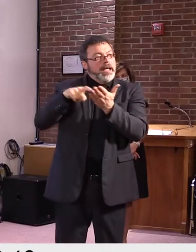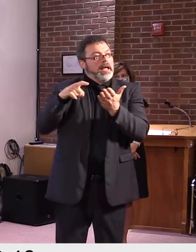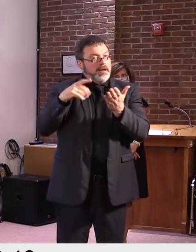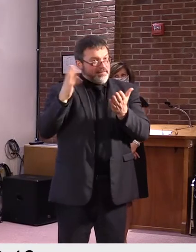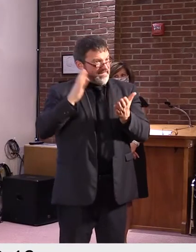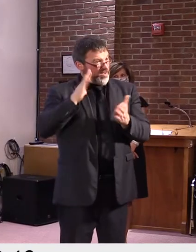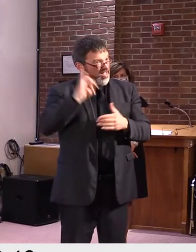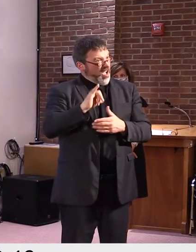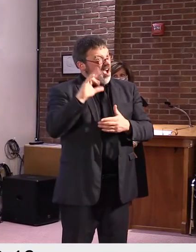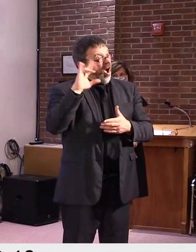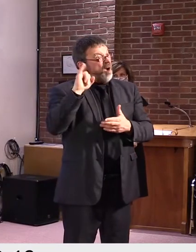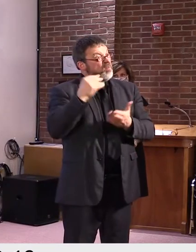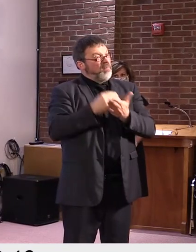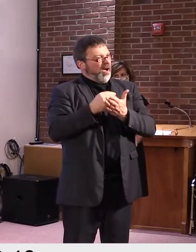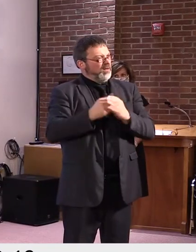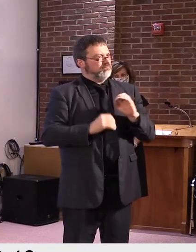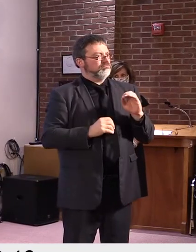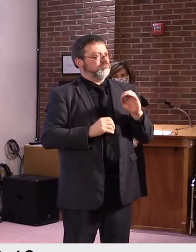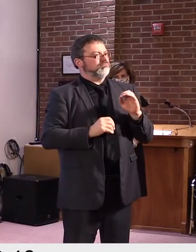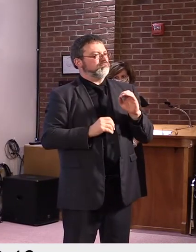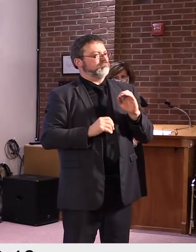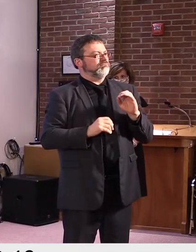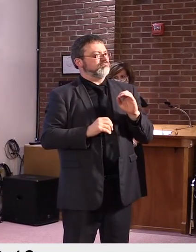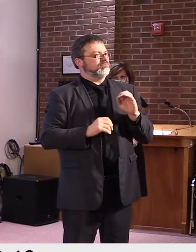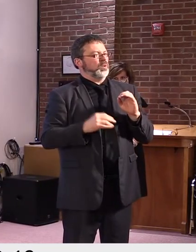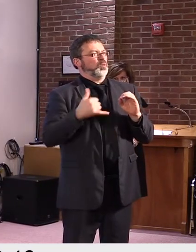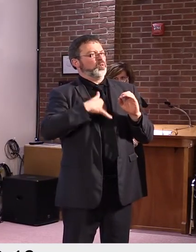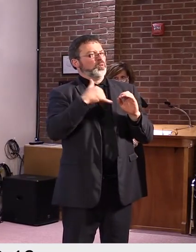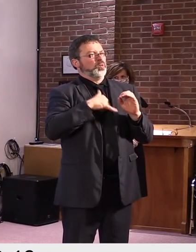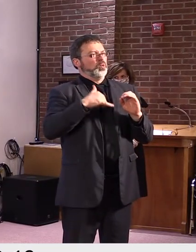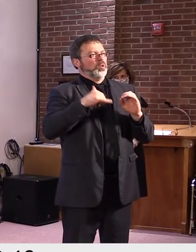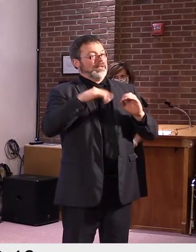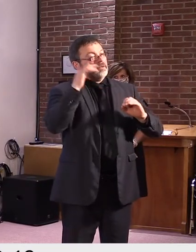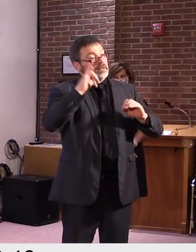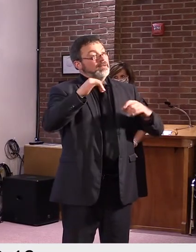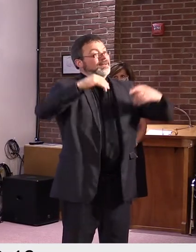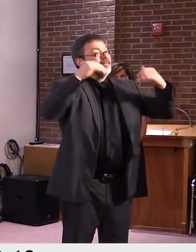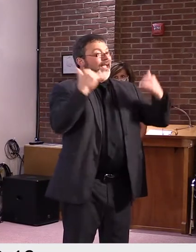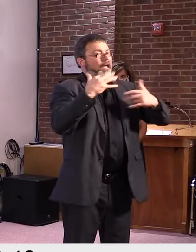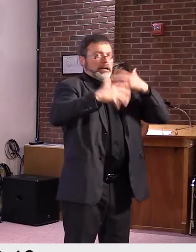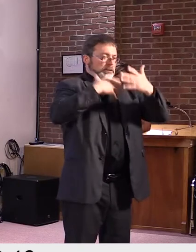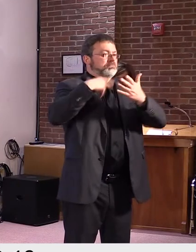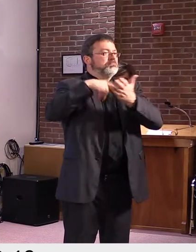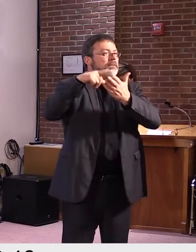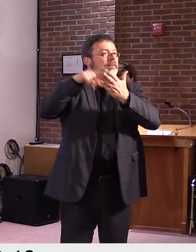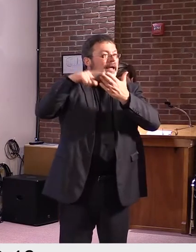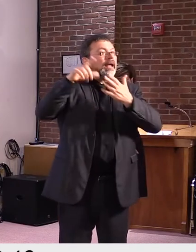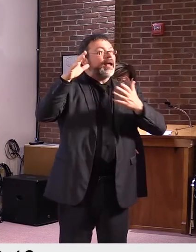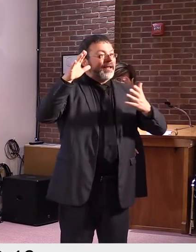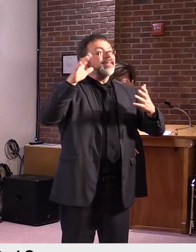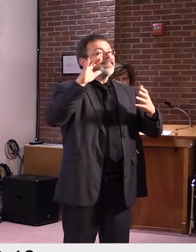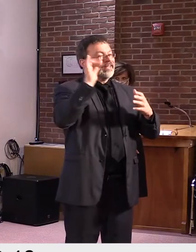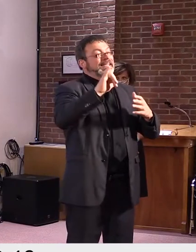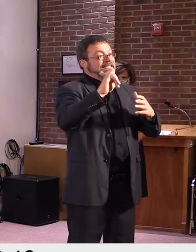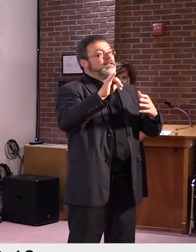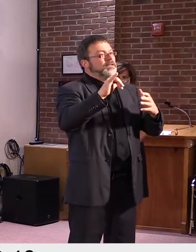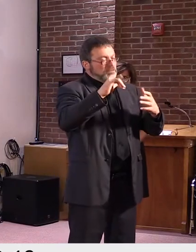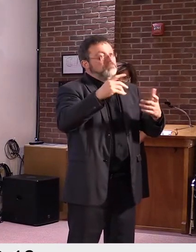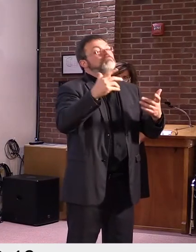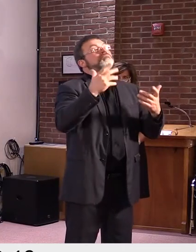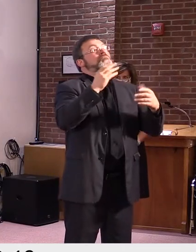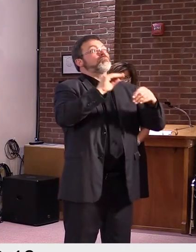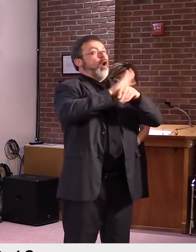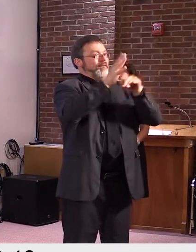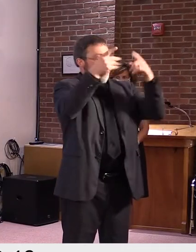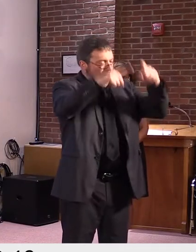$500 million in the fund before the pandemic struck. At this point in time, we have a little over, and